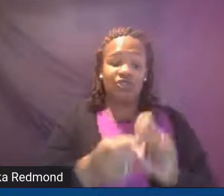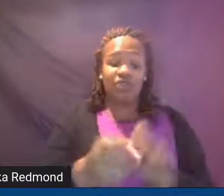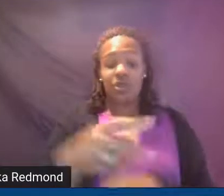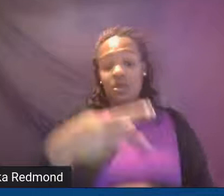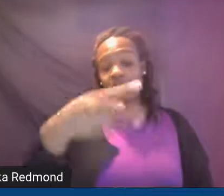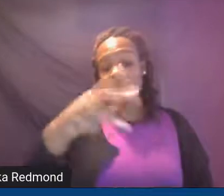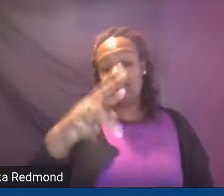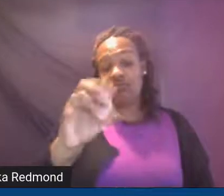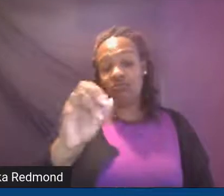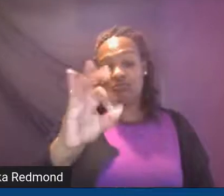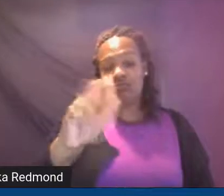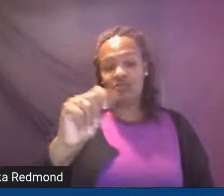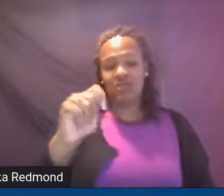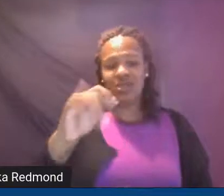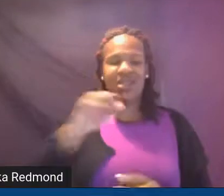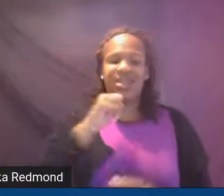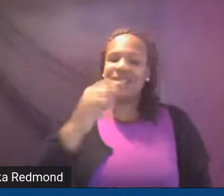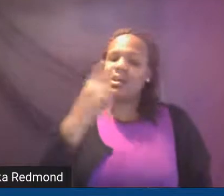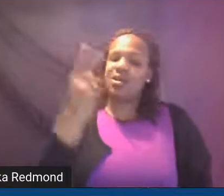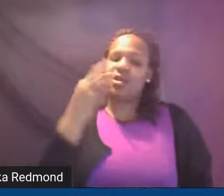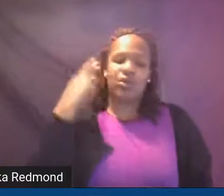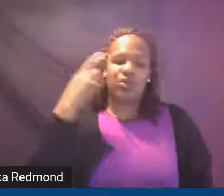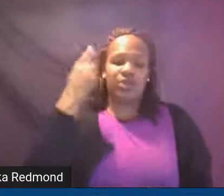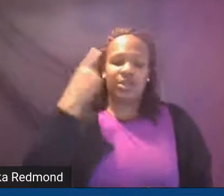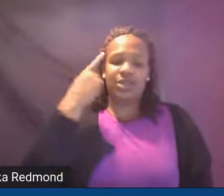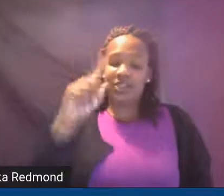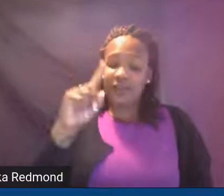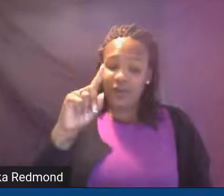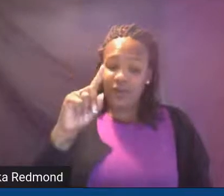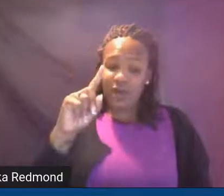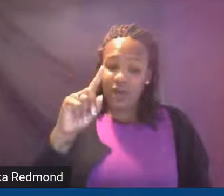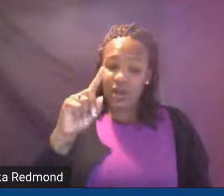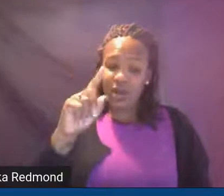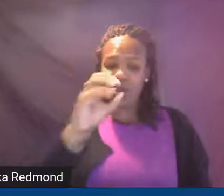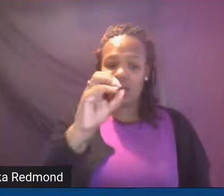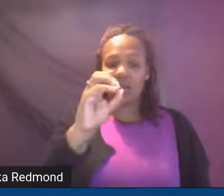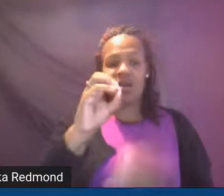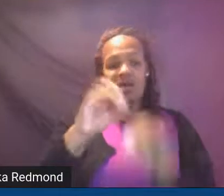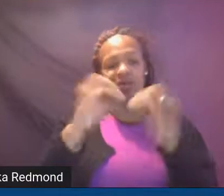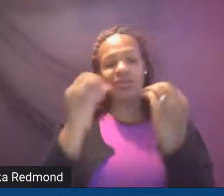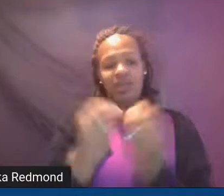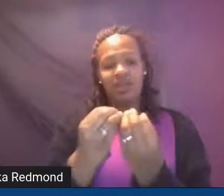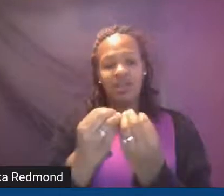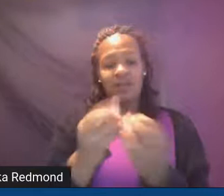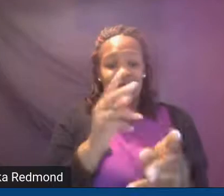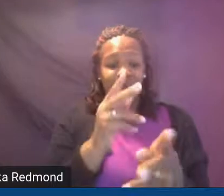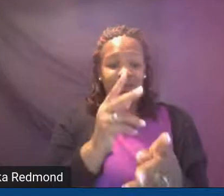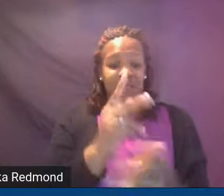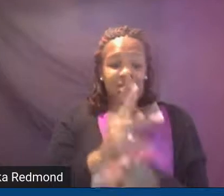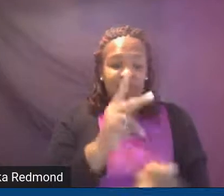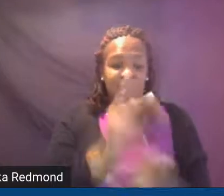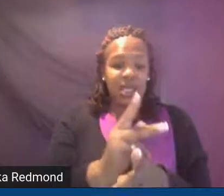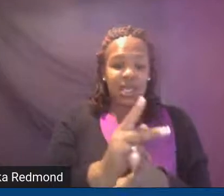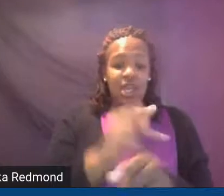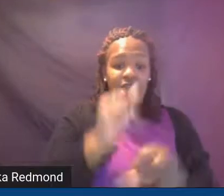of an organization. They have to make sure they take care of their employees as well as their customers, and they're going to be looked at through the lens of their contribution to society